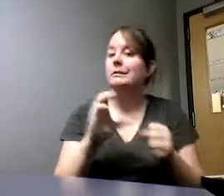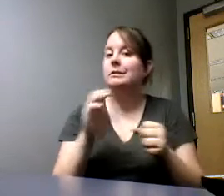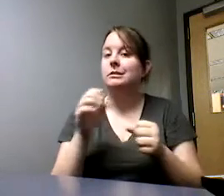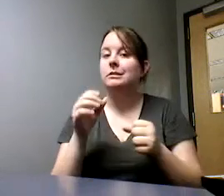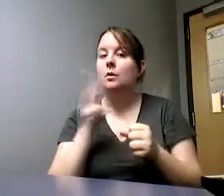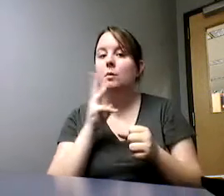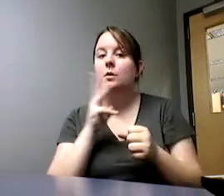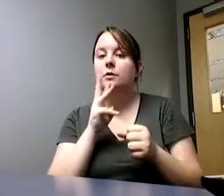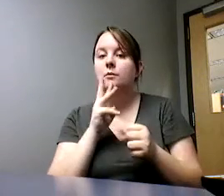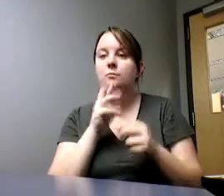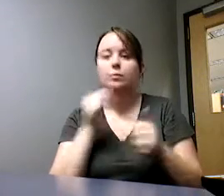better than cold water?